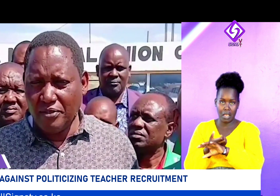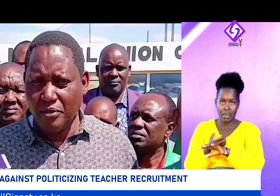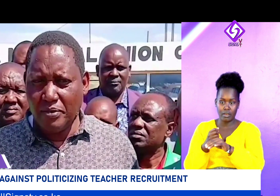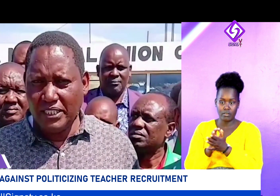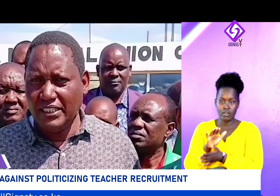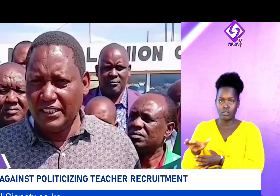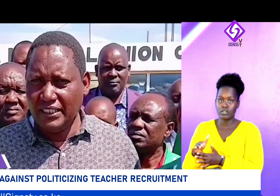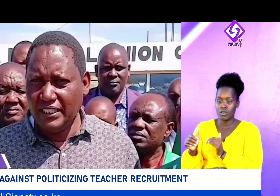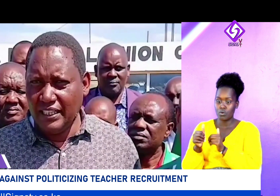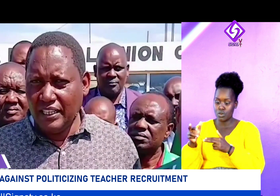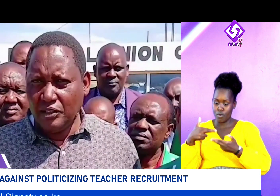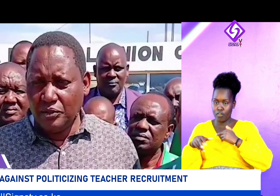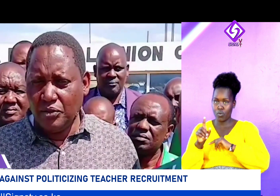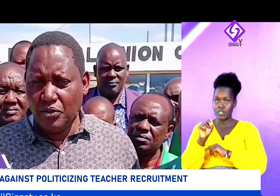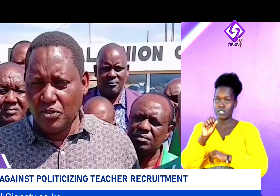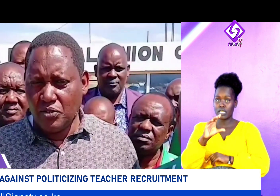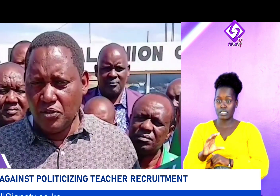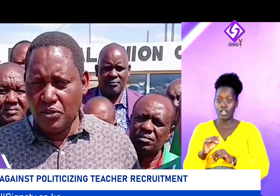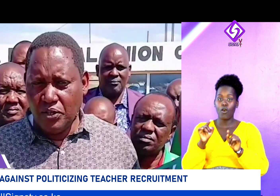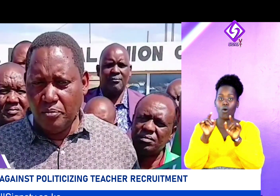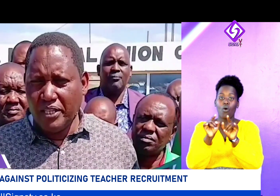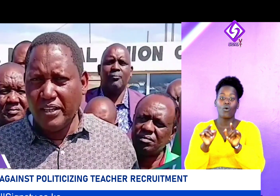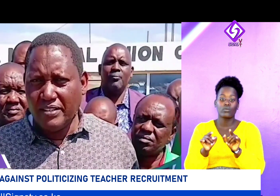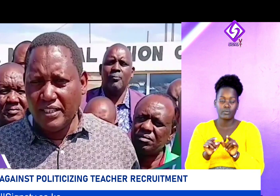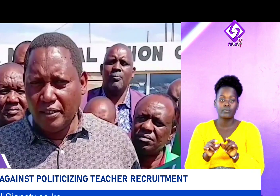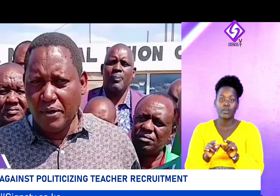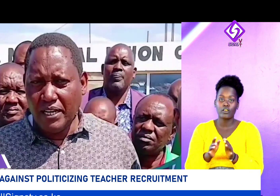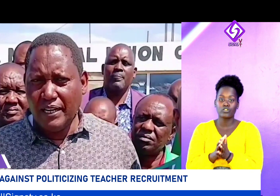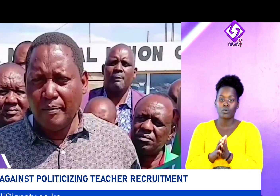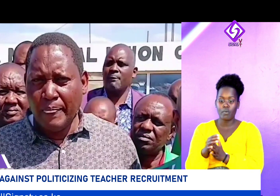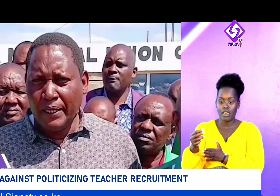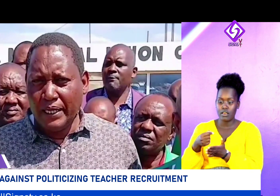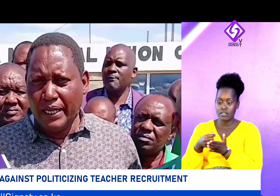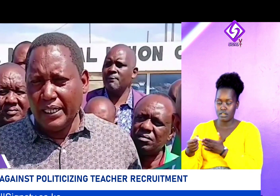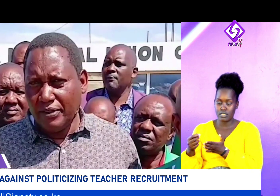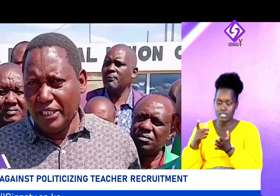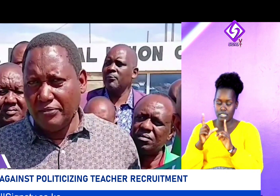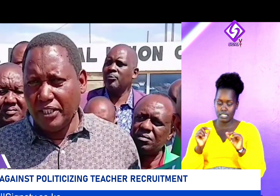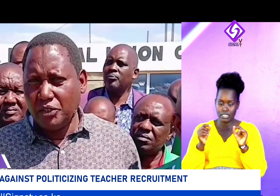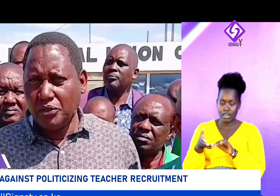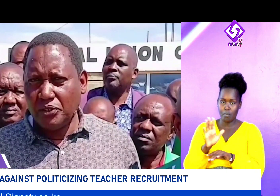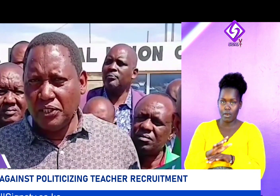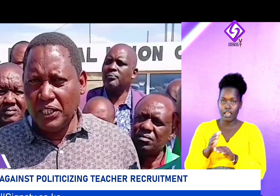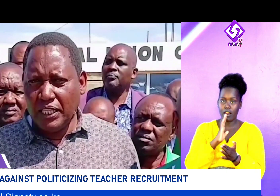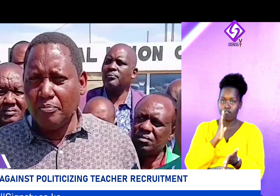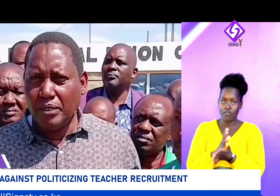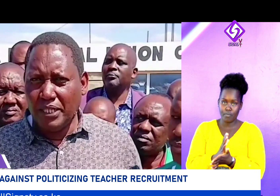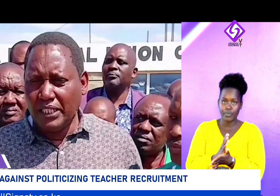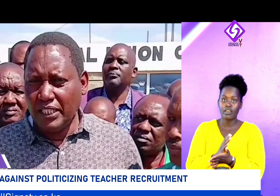by TSC should also be reinstated back and affirmative action implemented